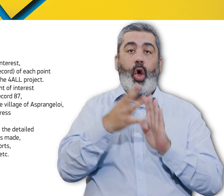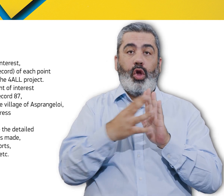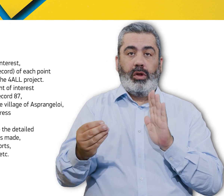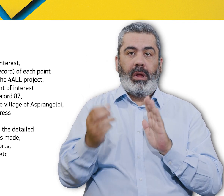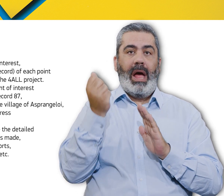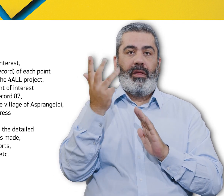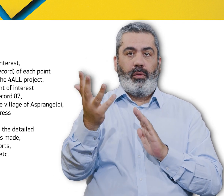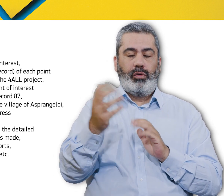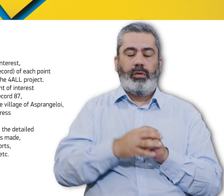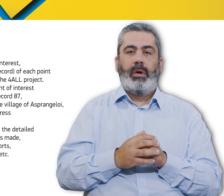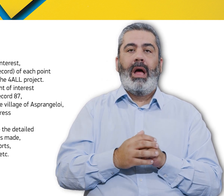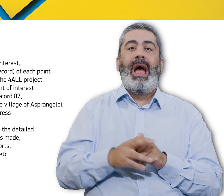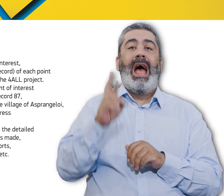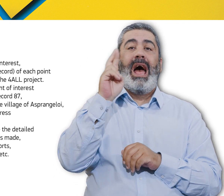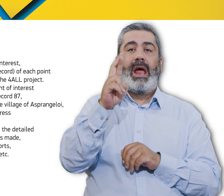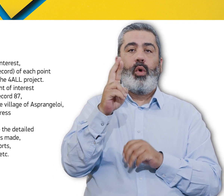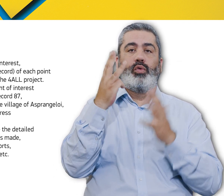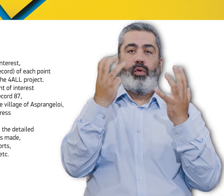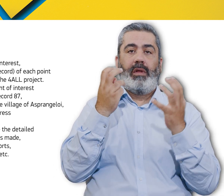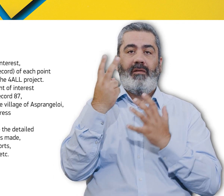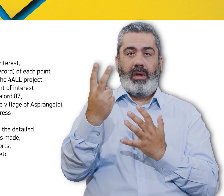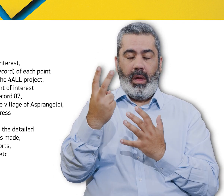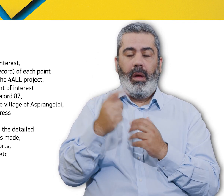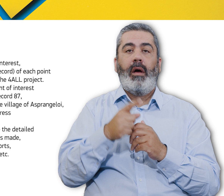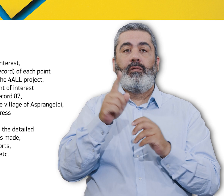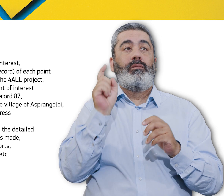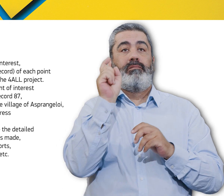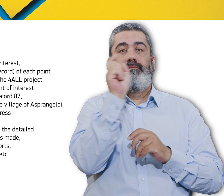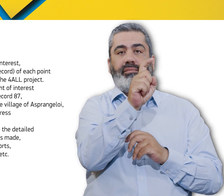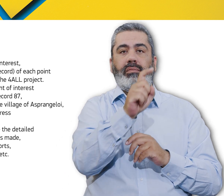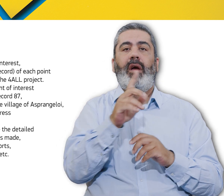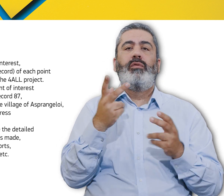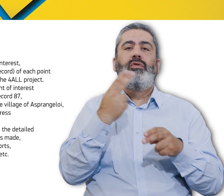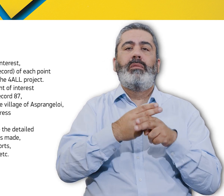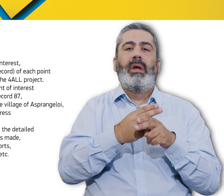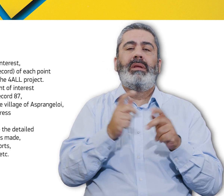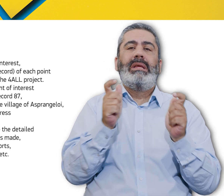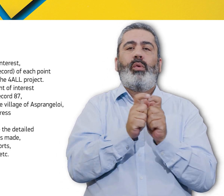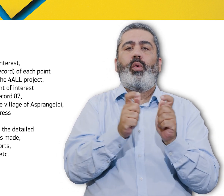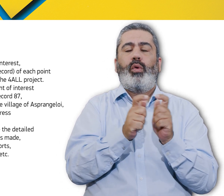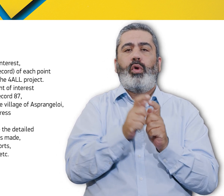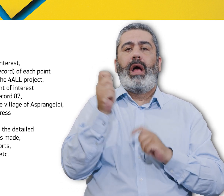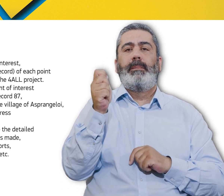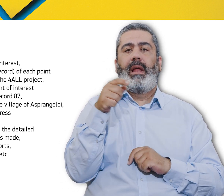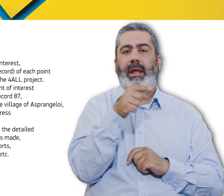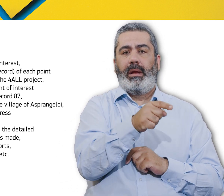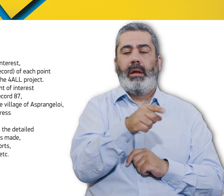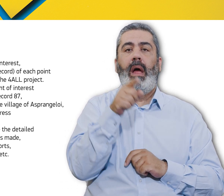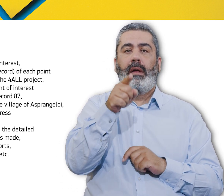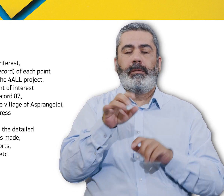instance, record 87, which in the portal corresponds to the village of Asprangelo, you can type in your browser the